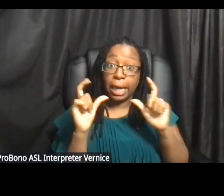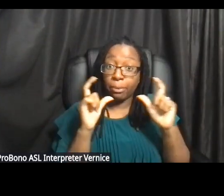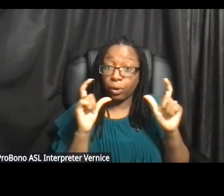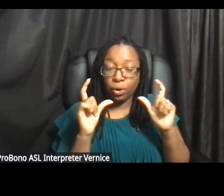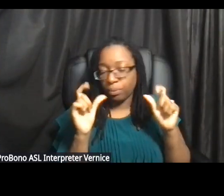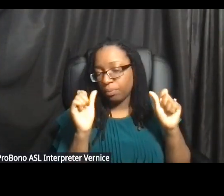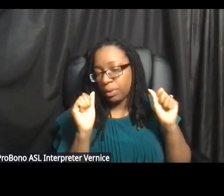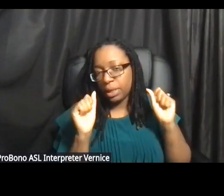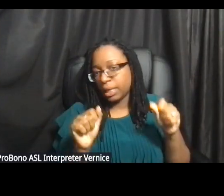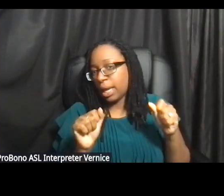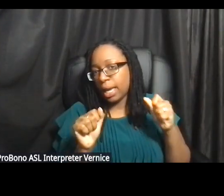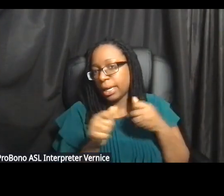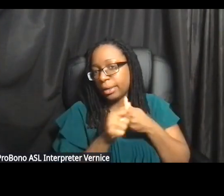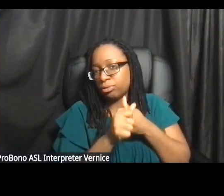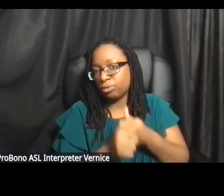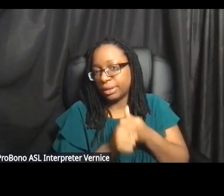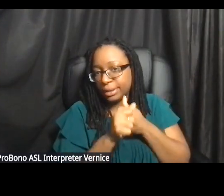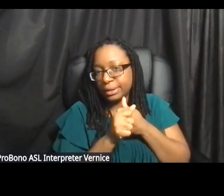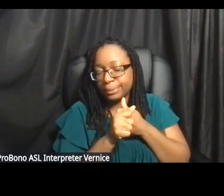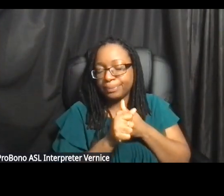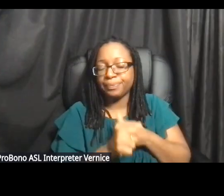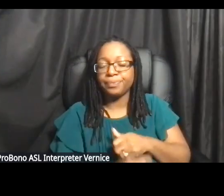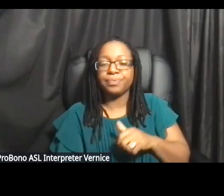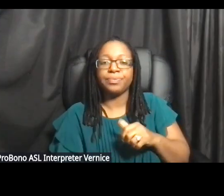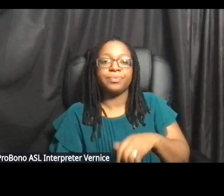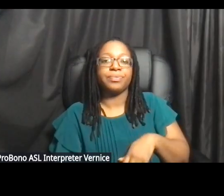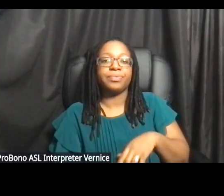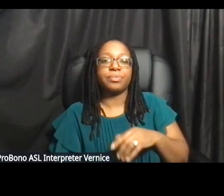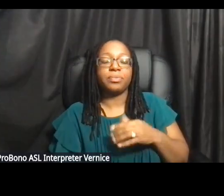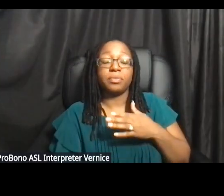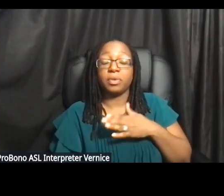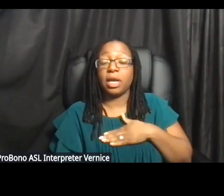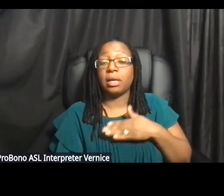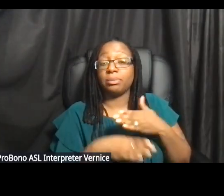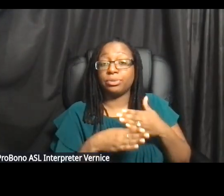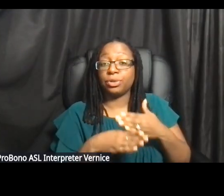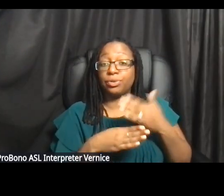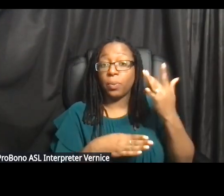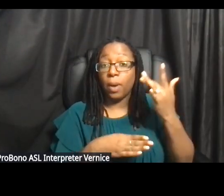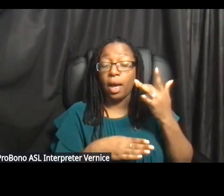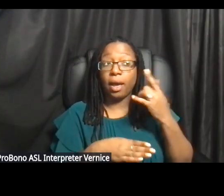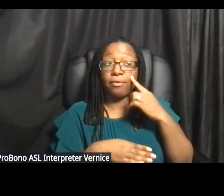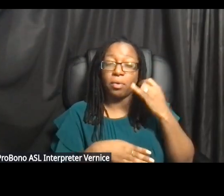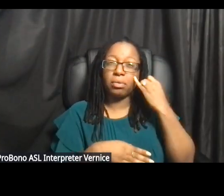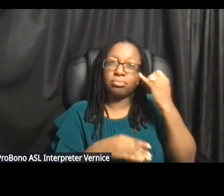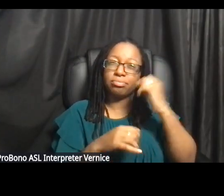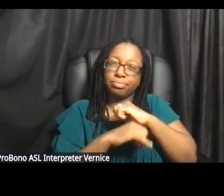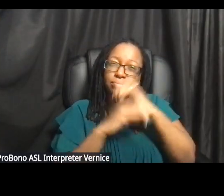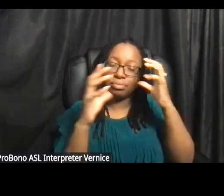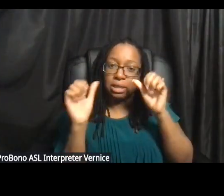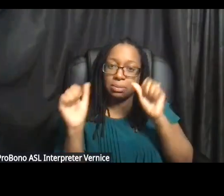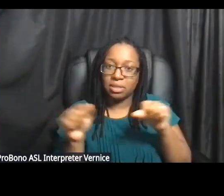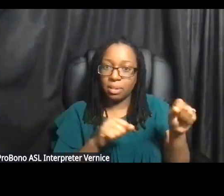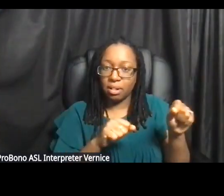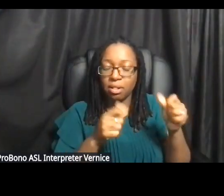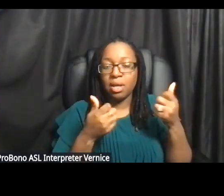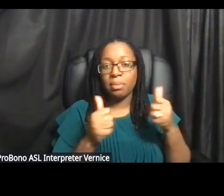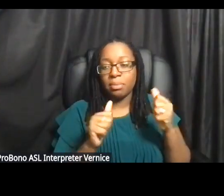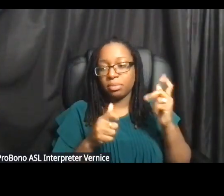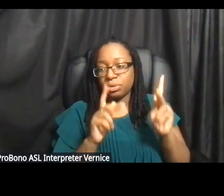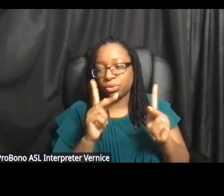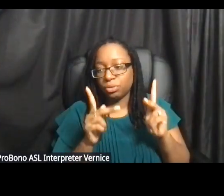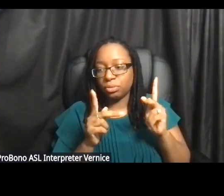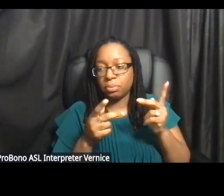that location. My goal in sharing this is just to give you an idea of what is possible and what people are creating to expand our options in the